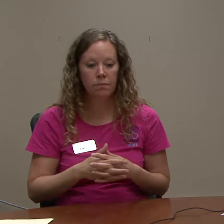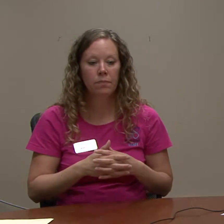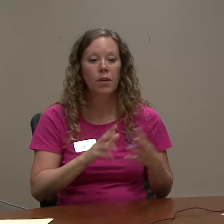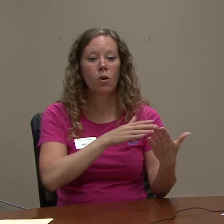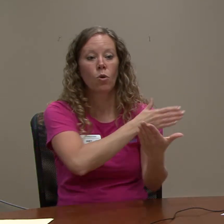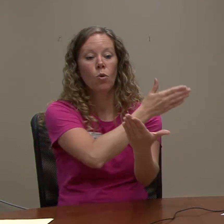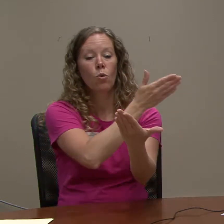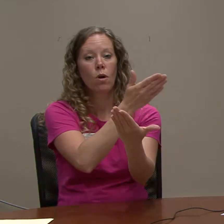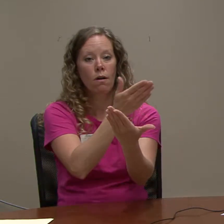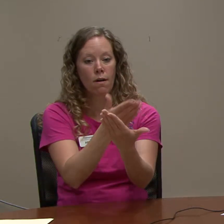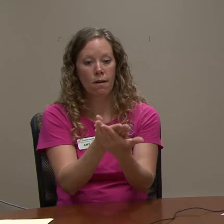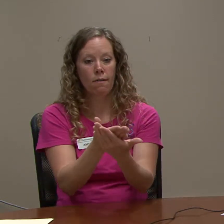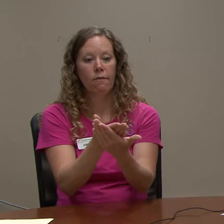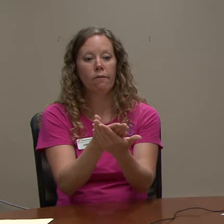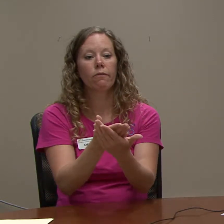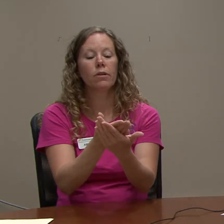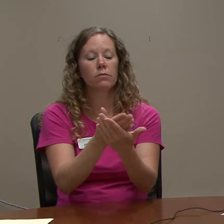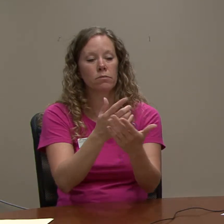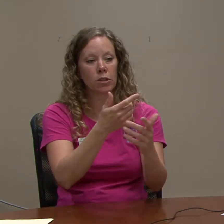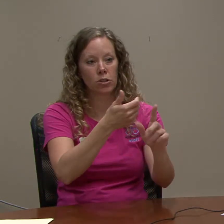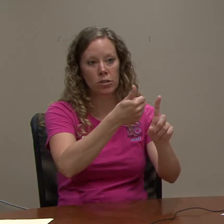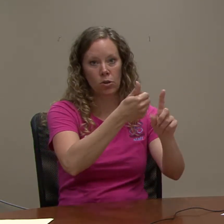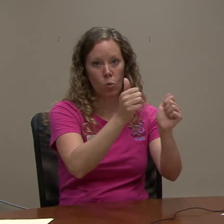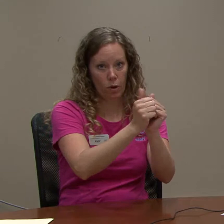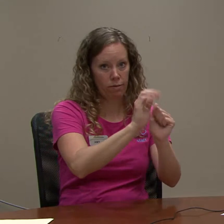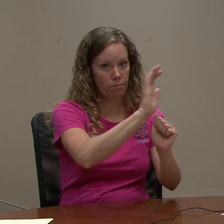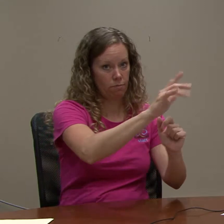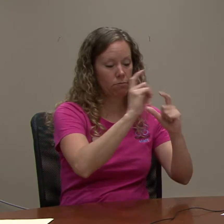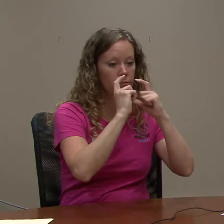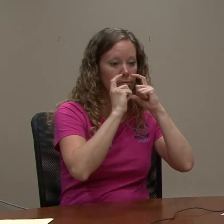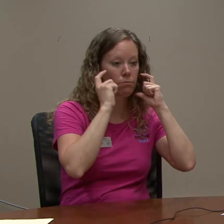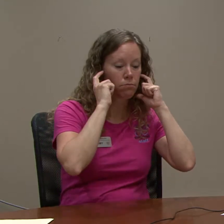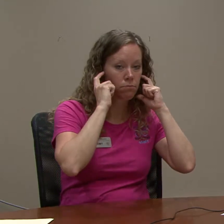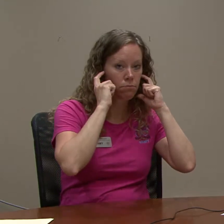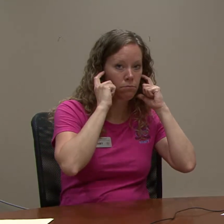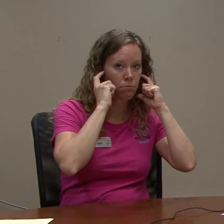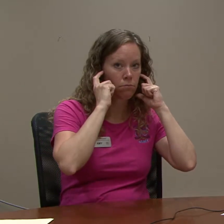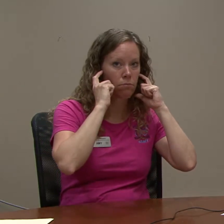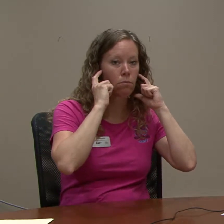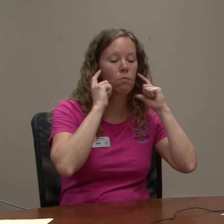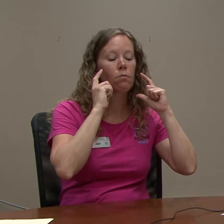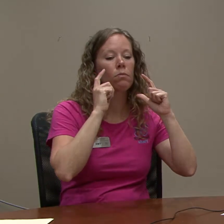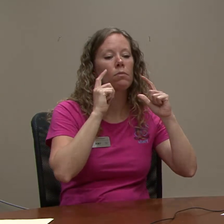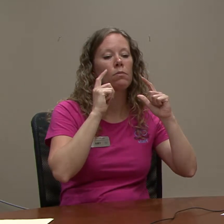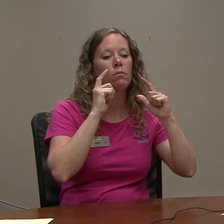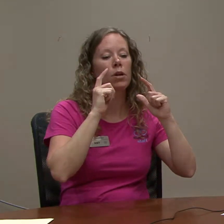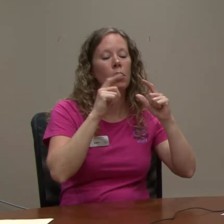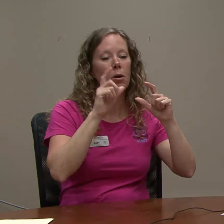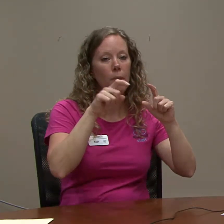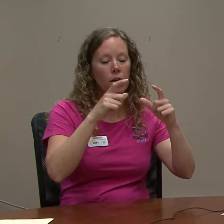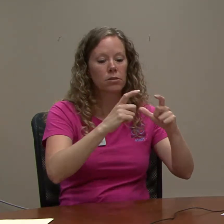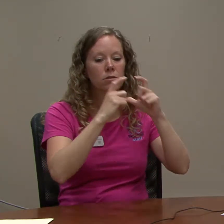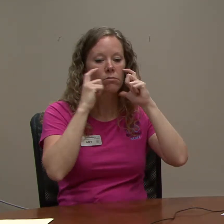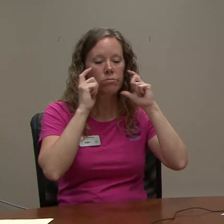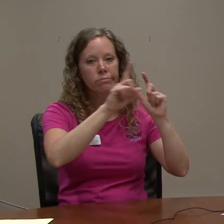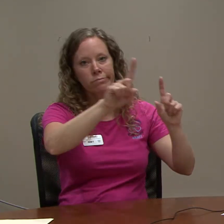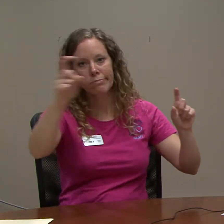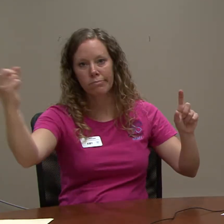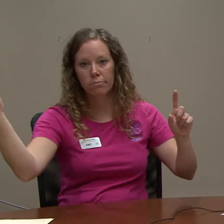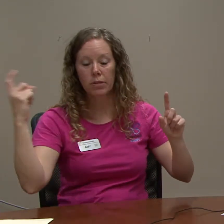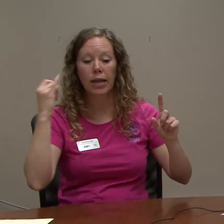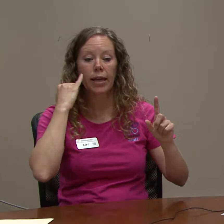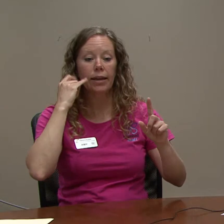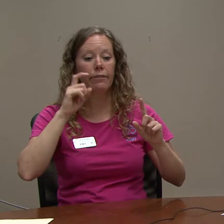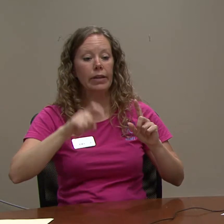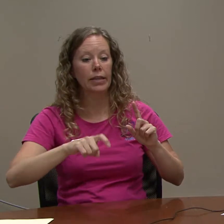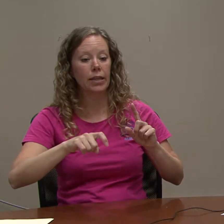or her own face mask and must wear it as appropriate during the visit. If you require a cloth mask, one